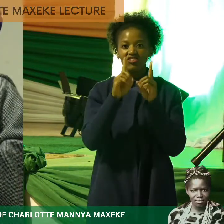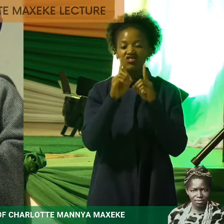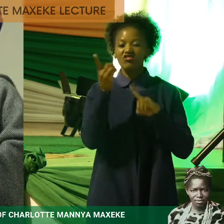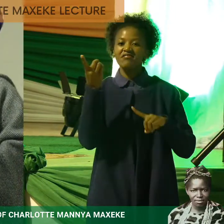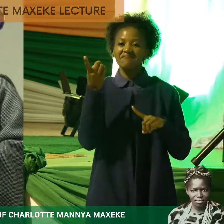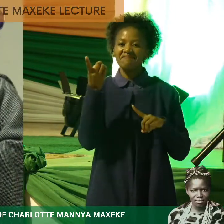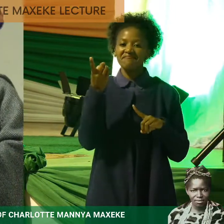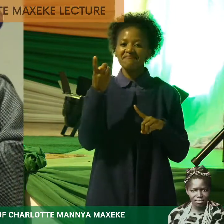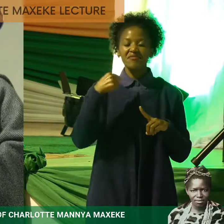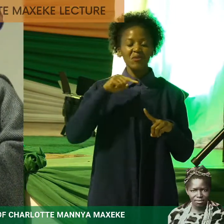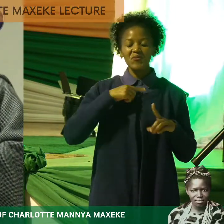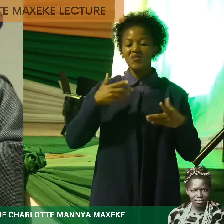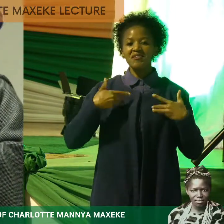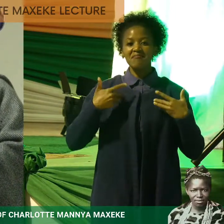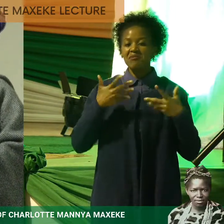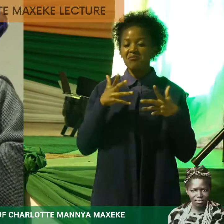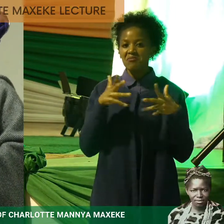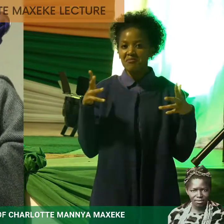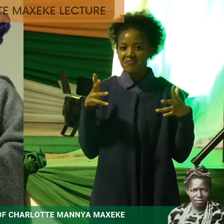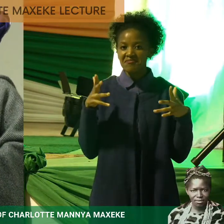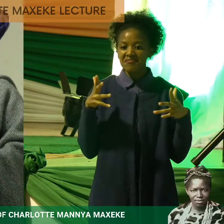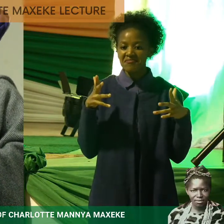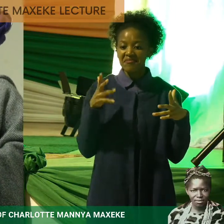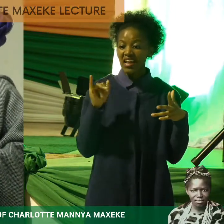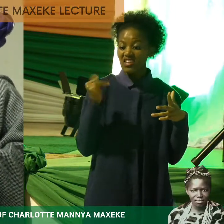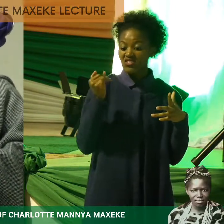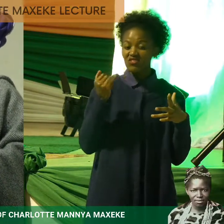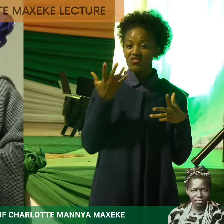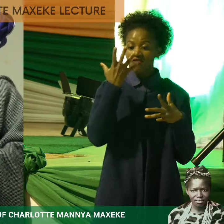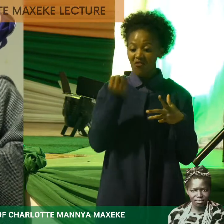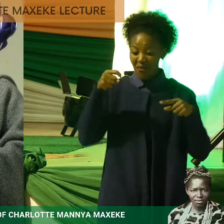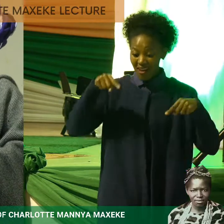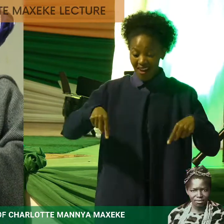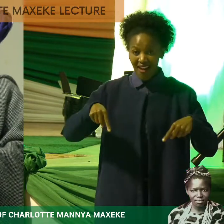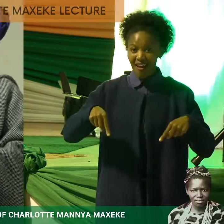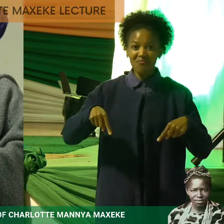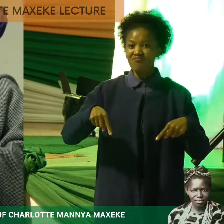Siyayivuyela kakhulu loo nto leyo. Futhi akayi-obtain apha emakhaya. Wavele wakhwela i-fly